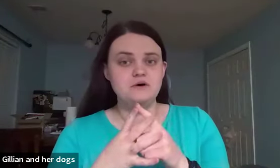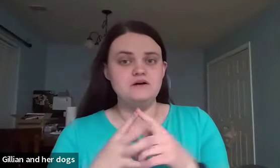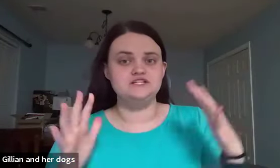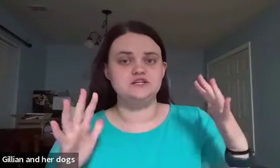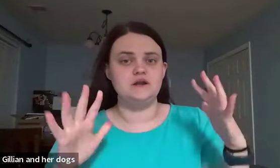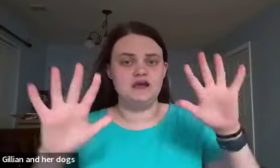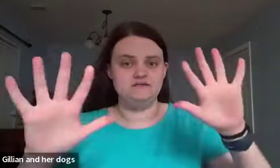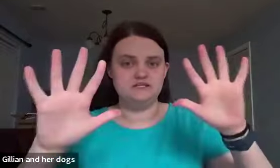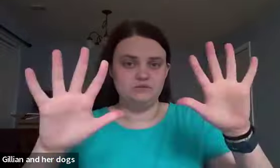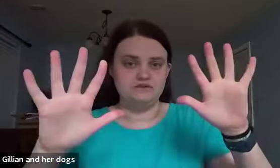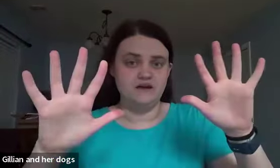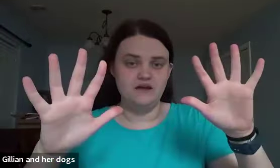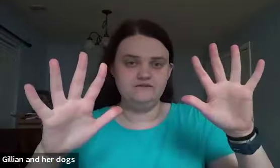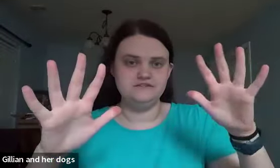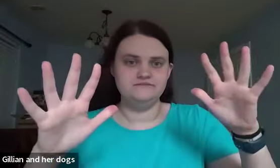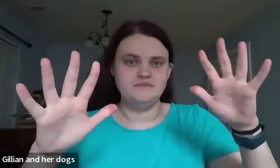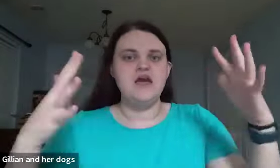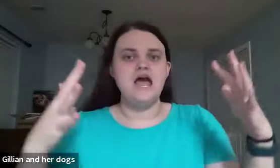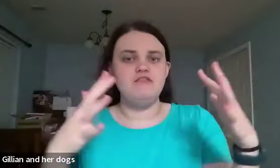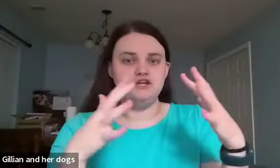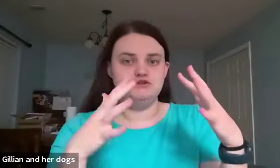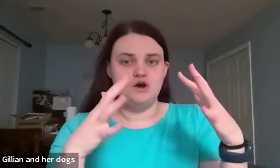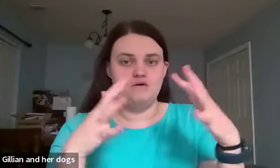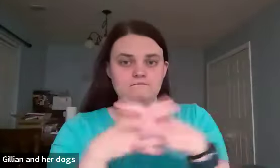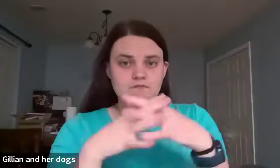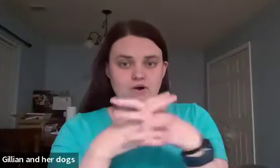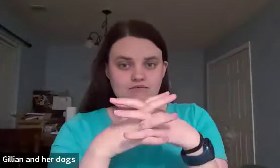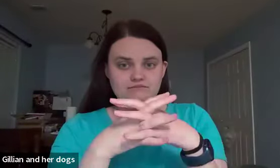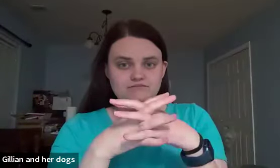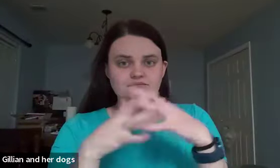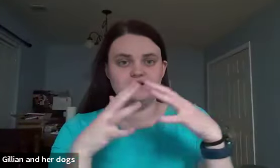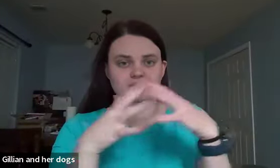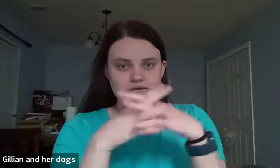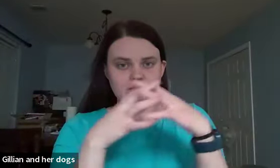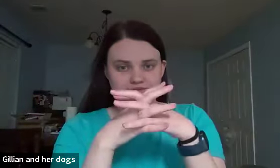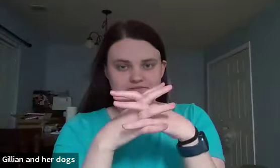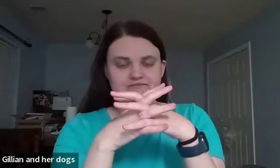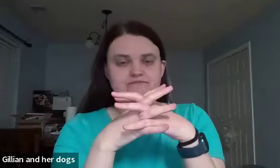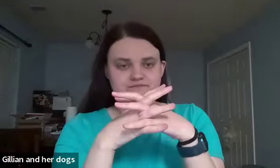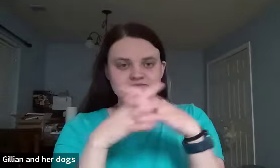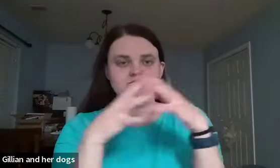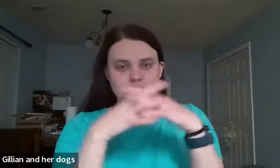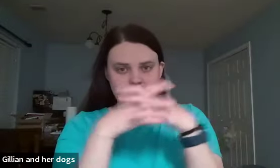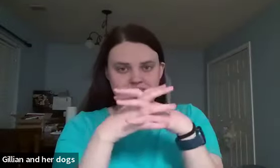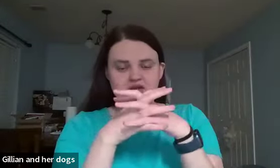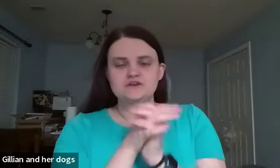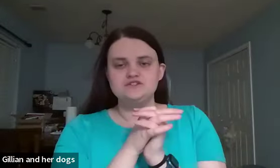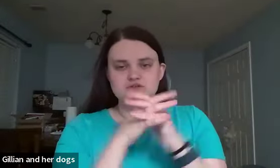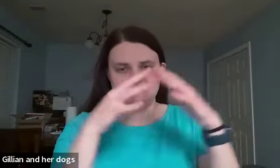football is you're going to have these open fives, and then you go football, football, football. So this